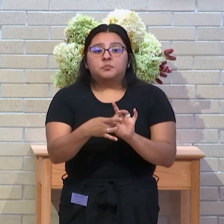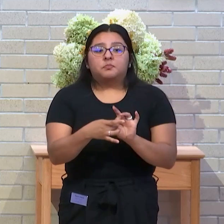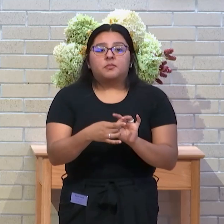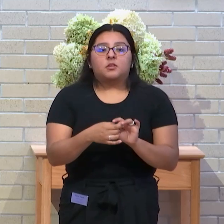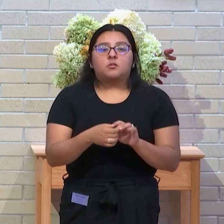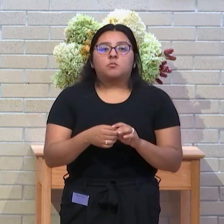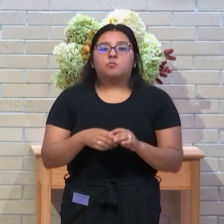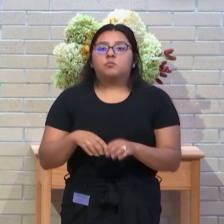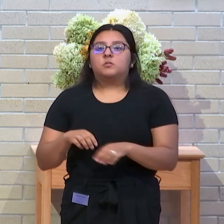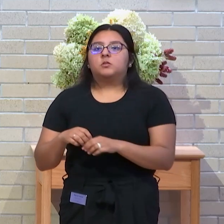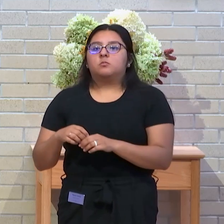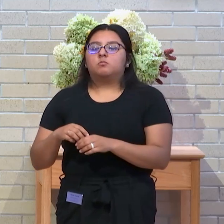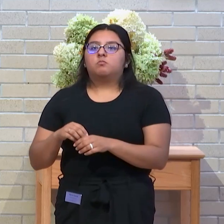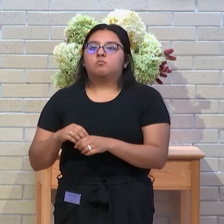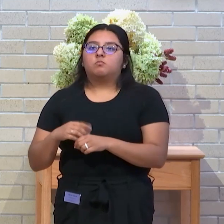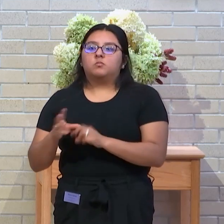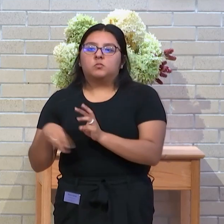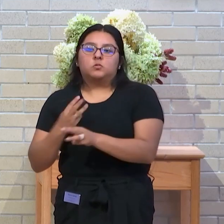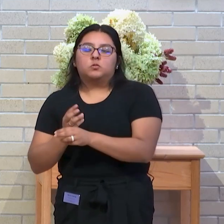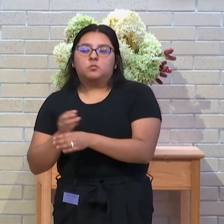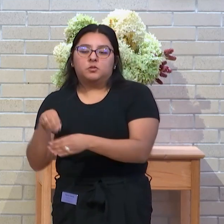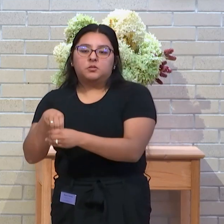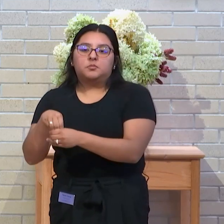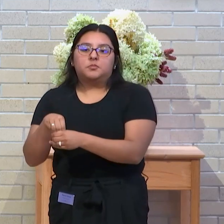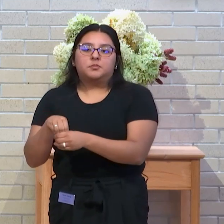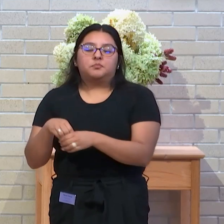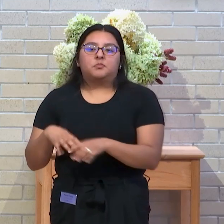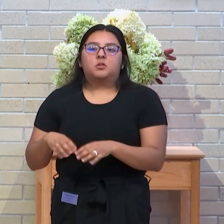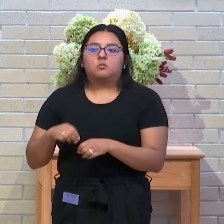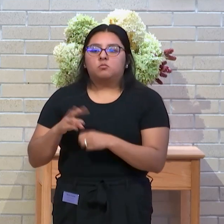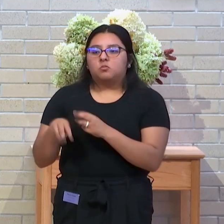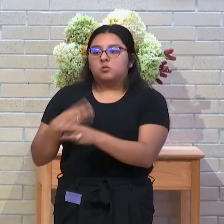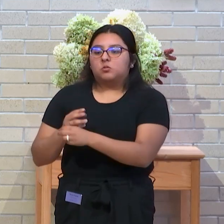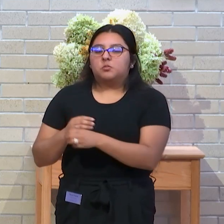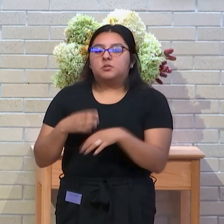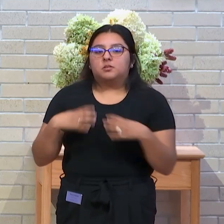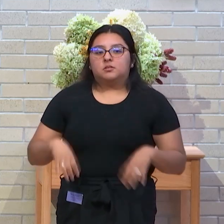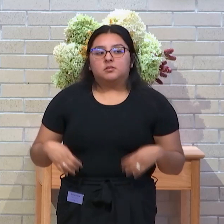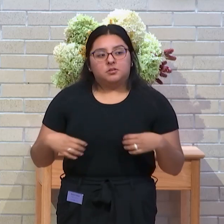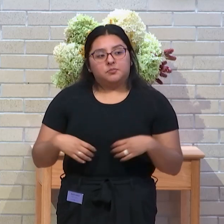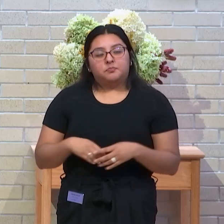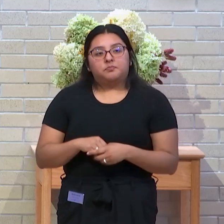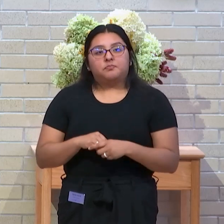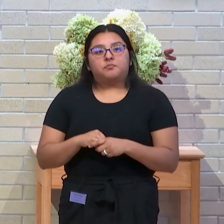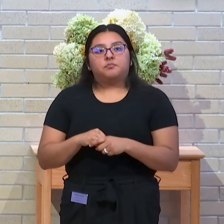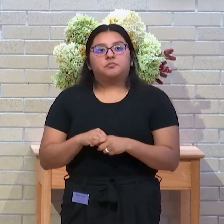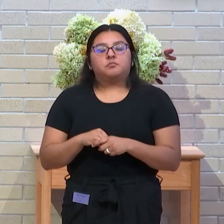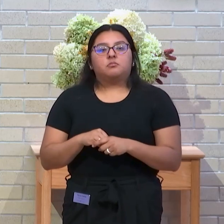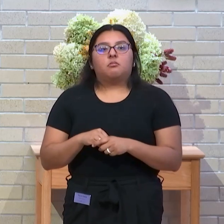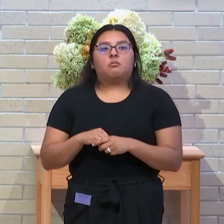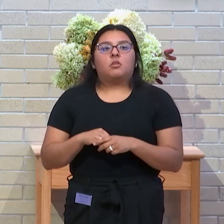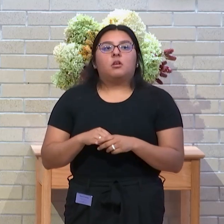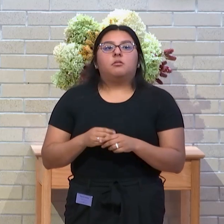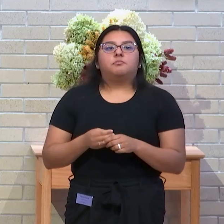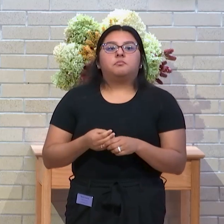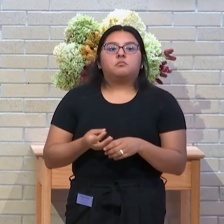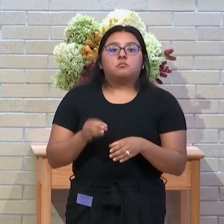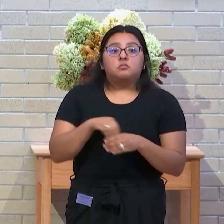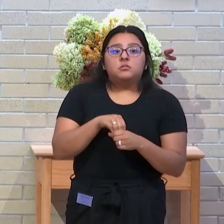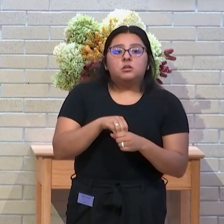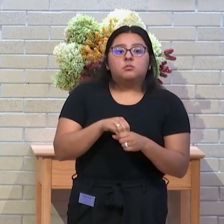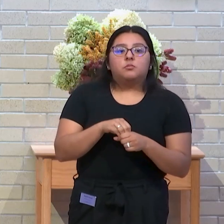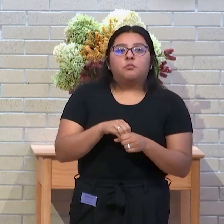versus globally engaged, or to be a global citizen. Engagement is being immersed in a new culture and accepting